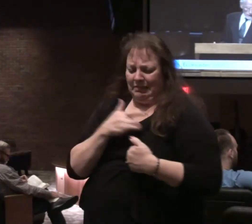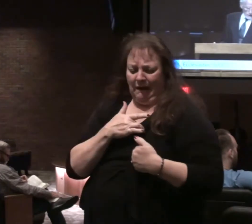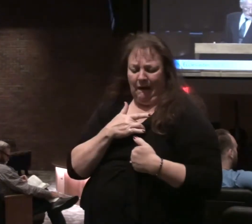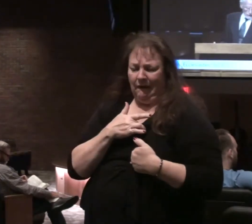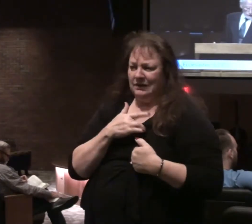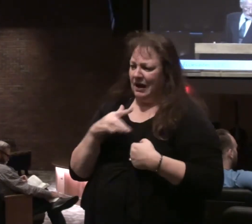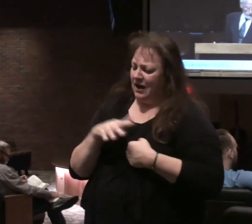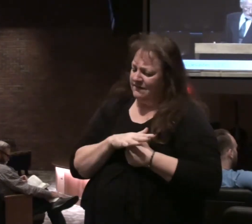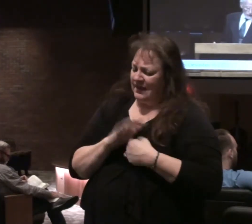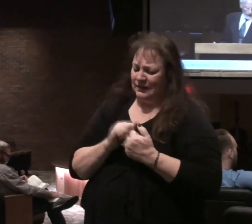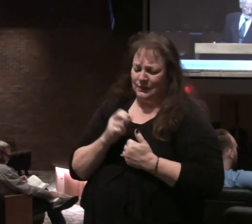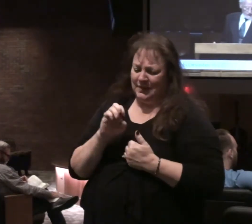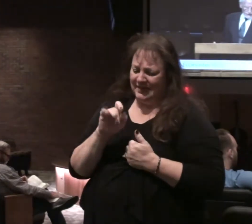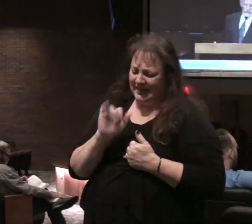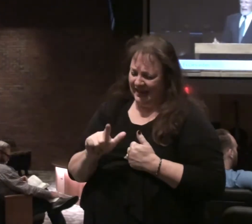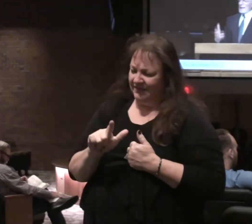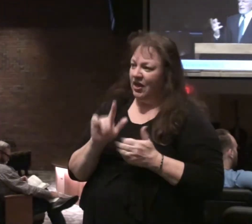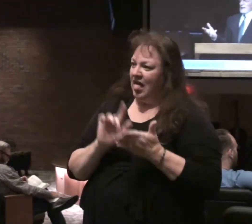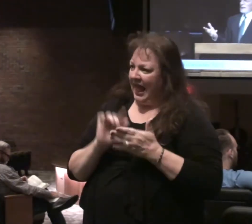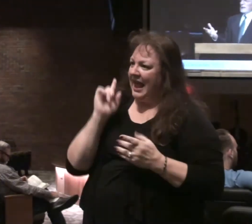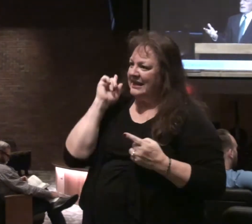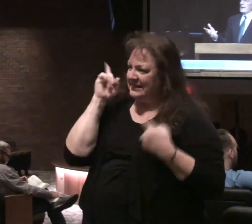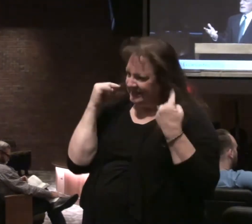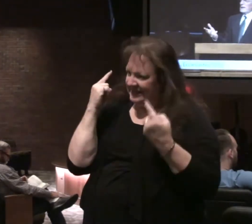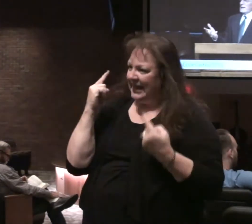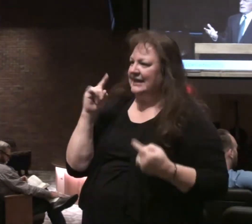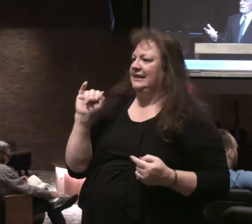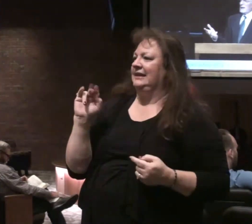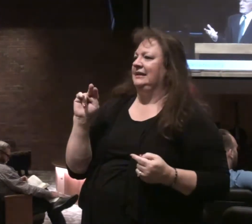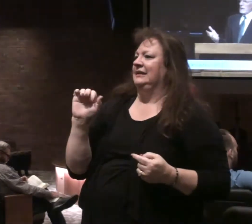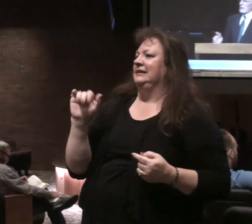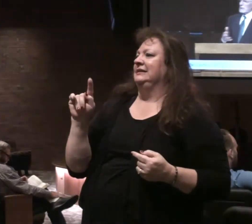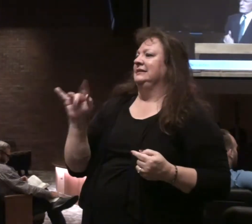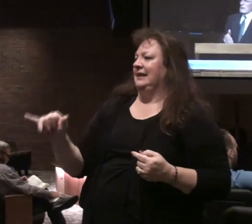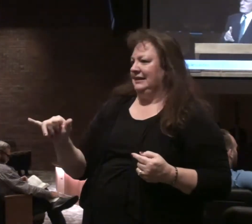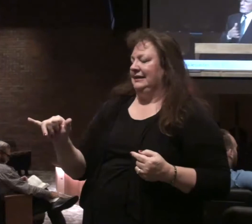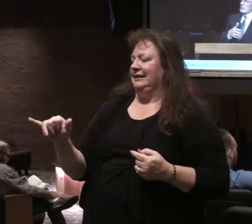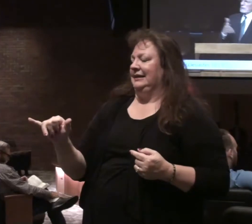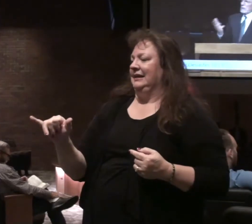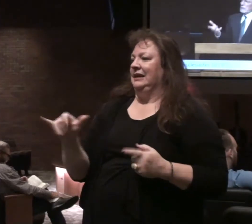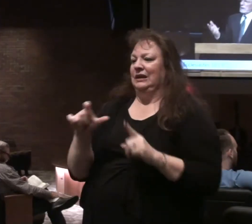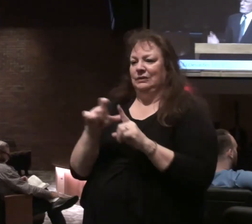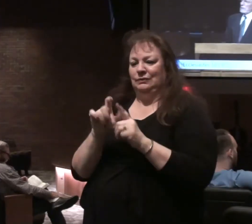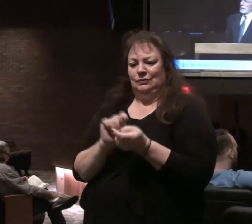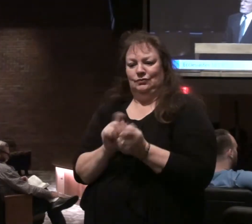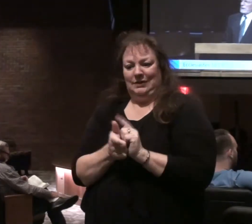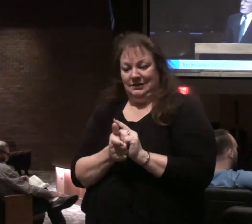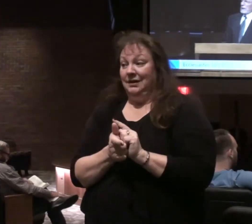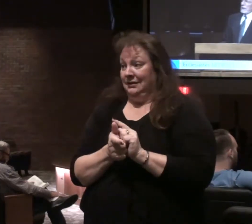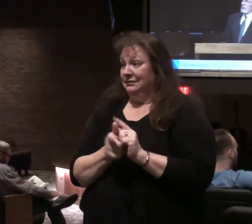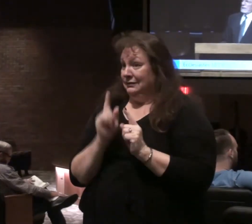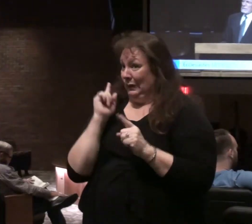sons of men are full of evil and insanity. And we looked at these words translated